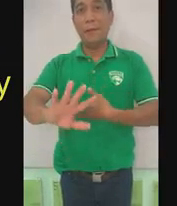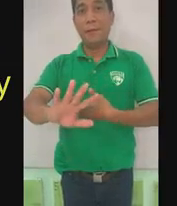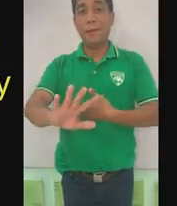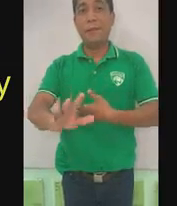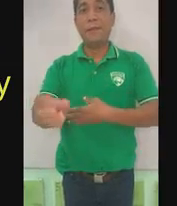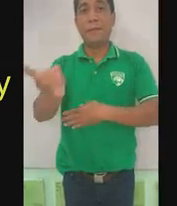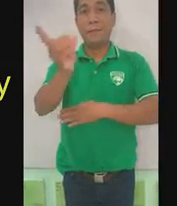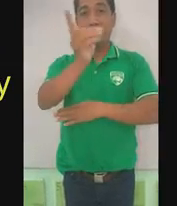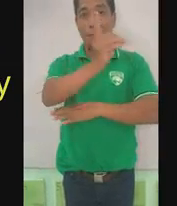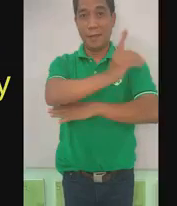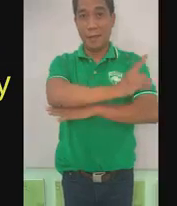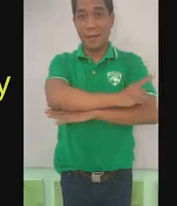birthday